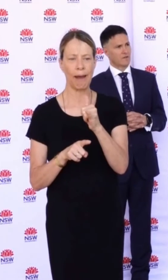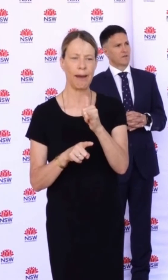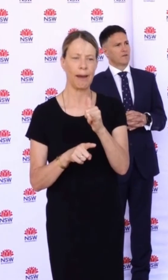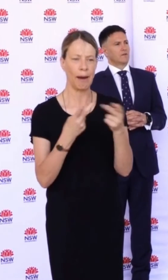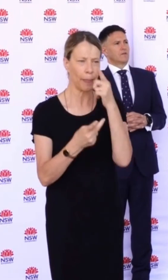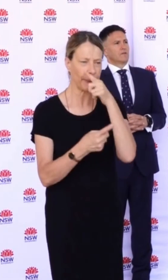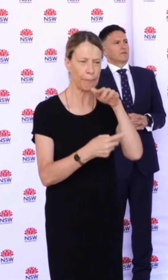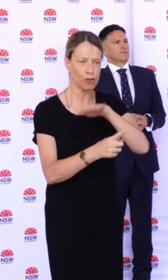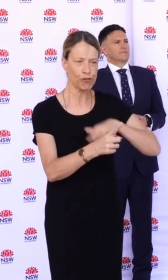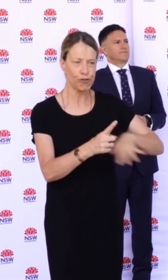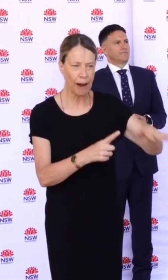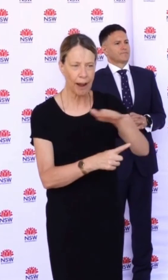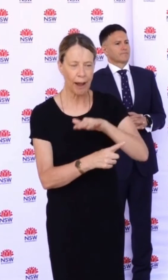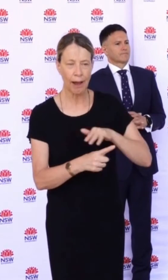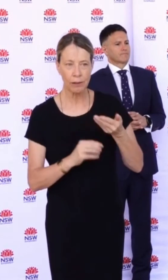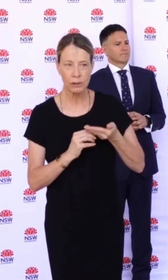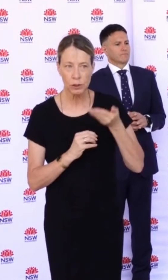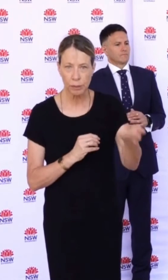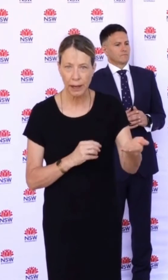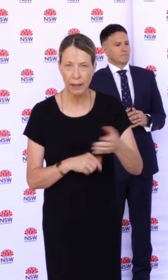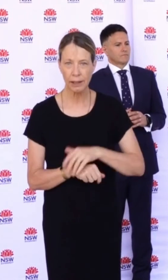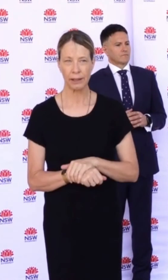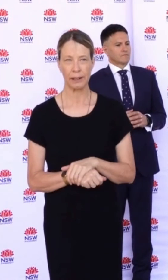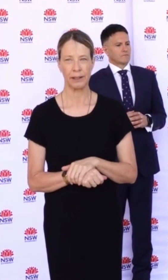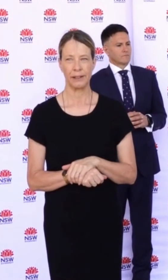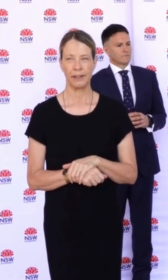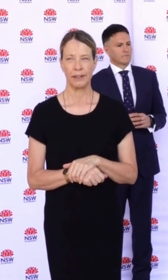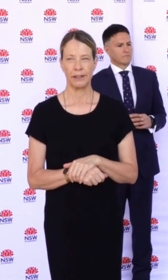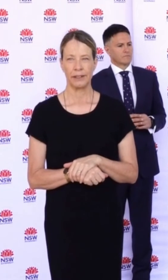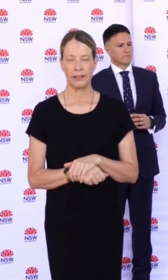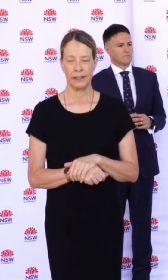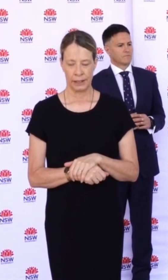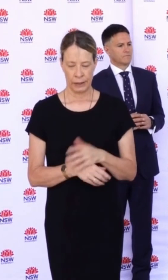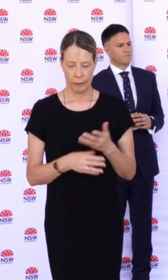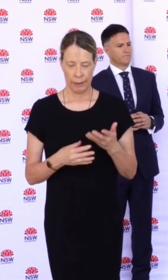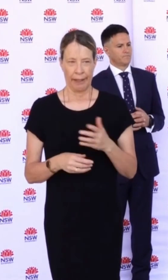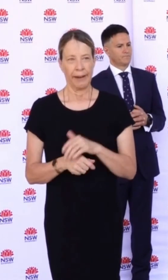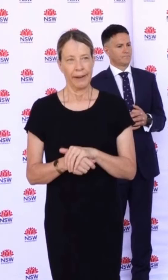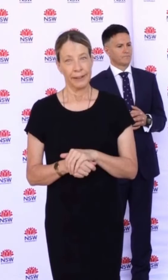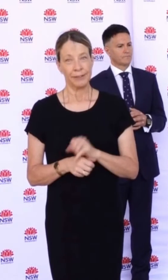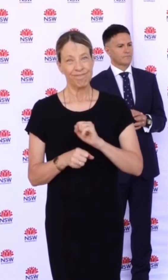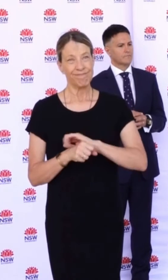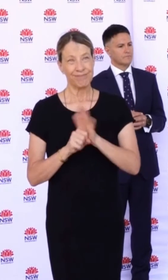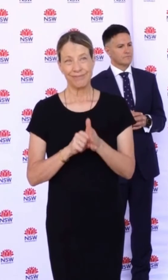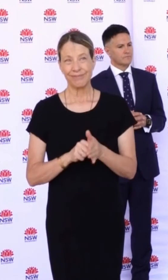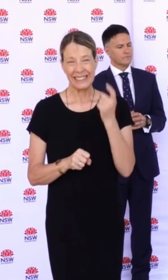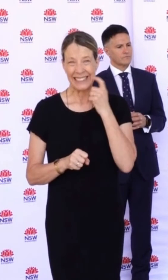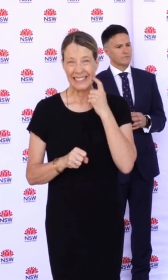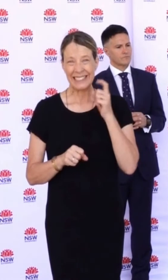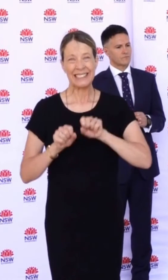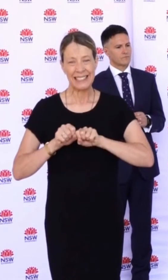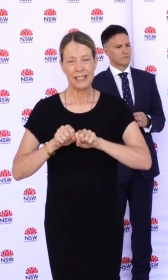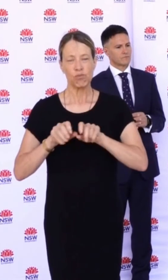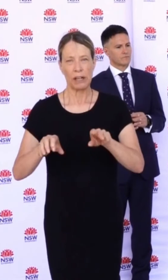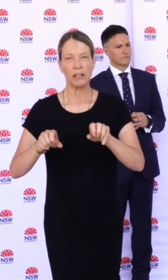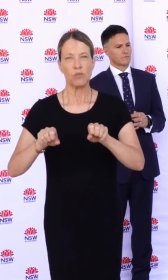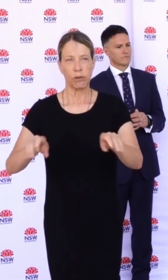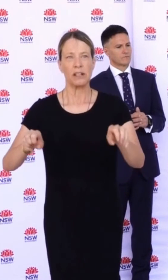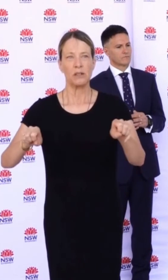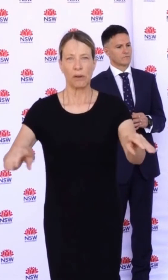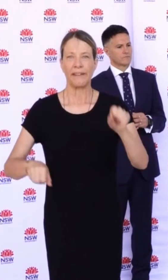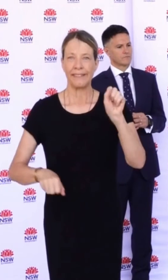are we concerned that there has been any transmission between those people in a similar way that we've seen in Queensland? No.